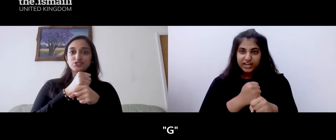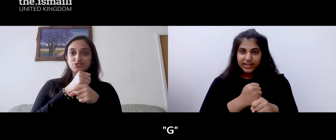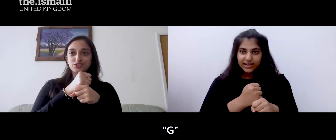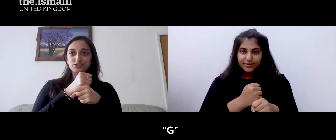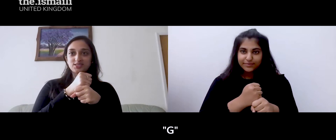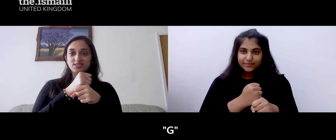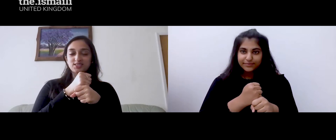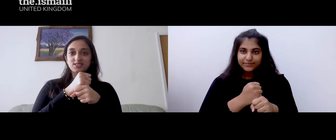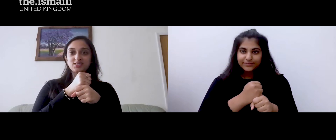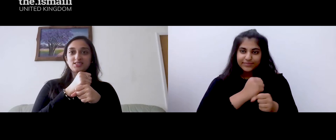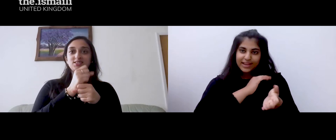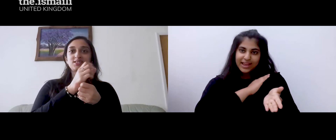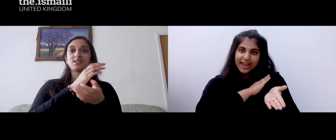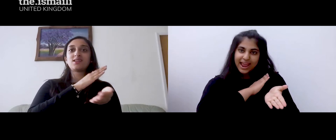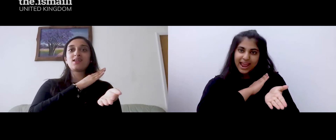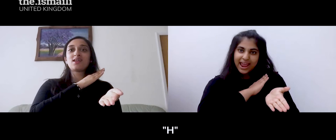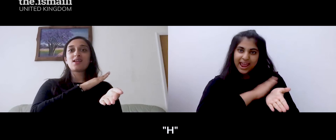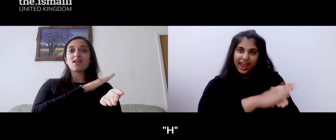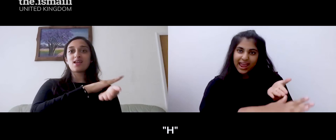G,